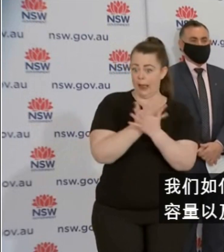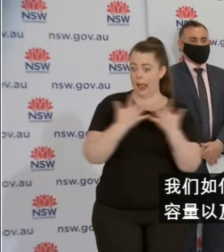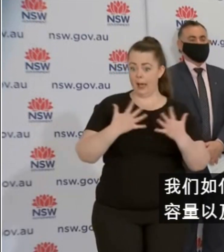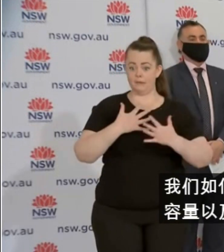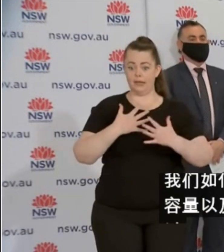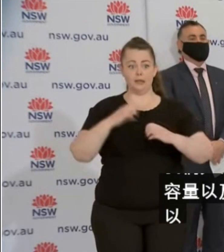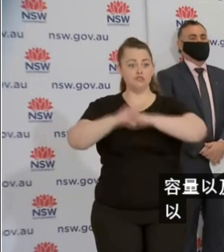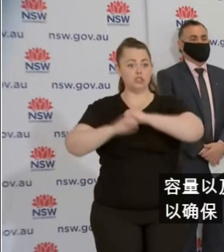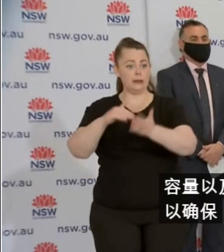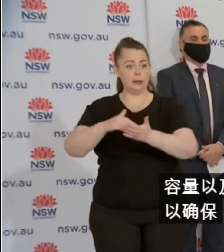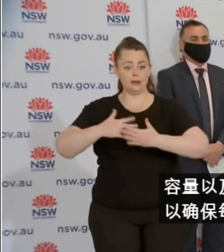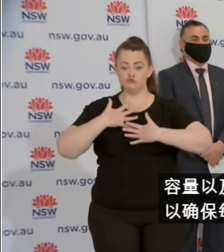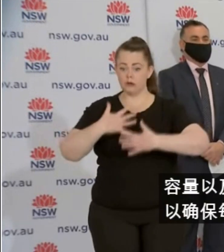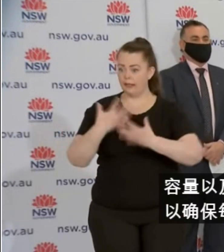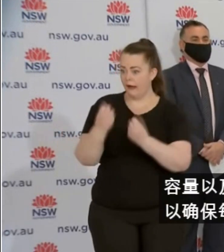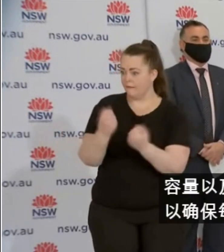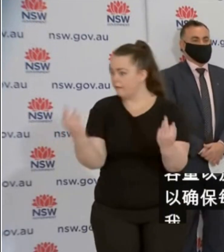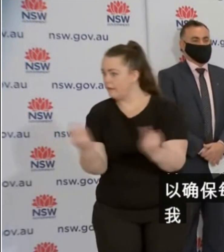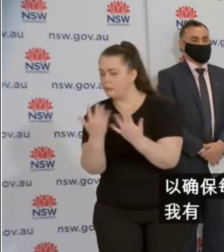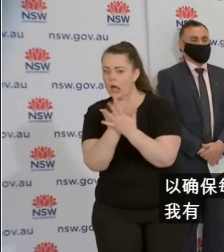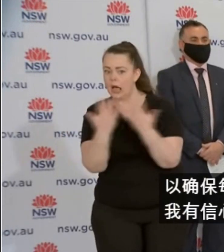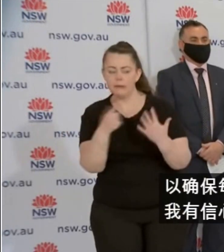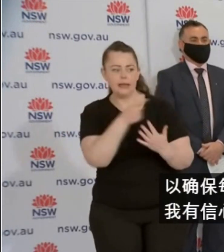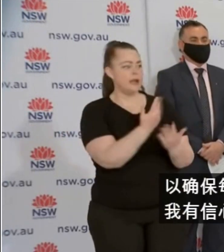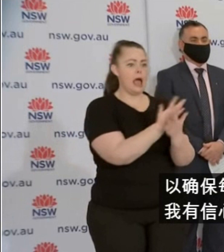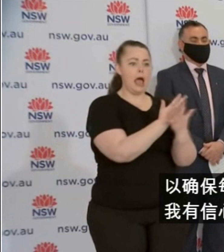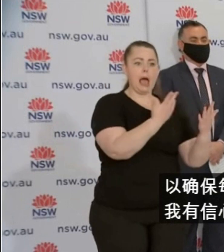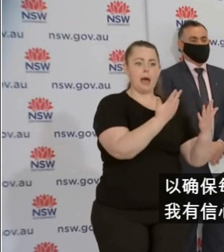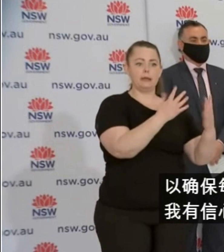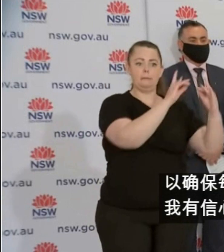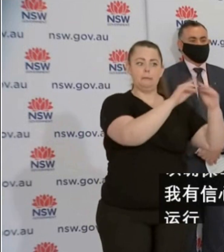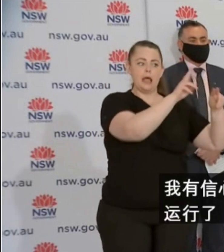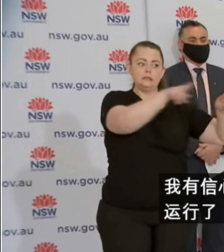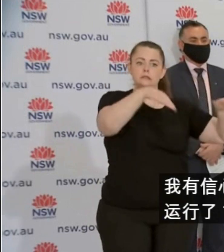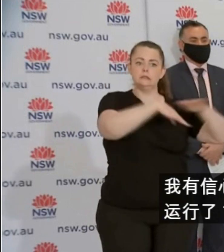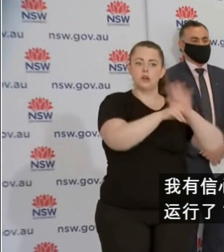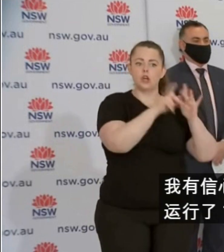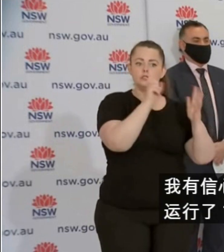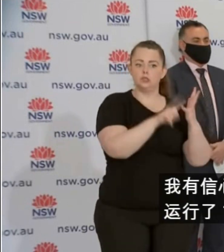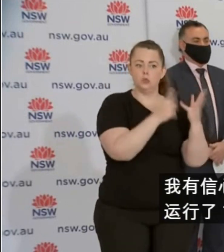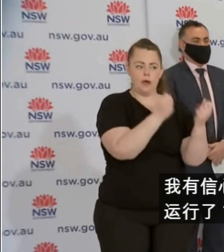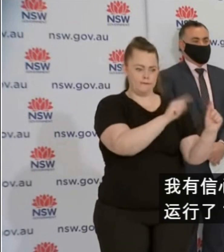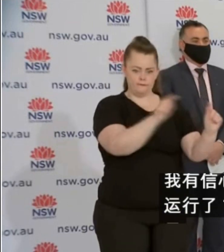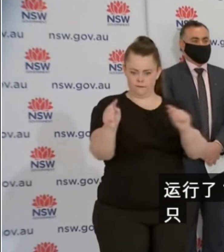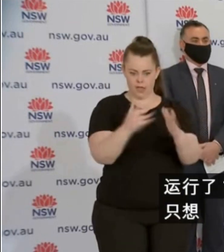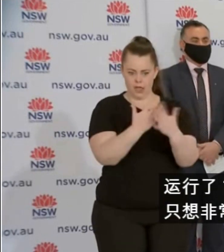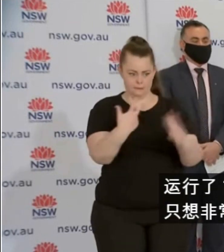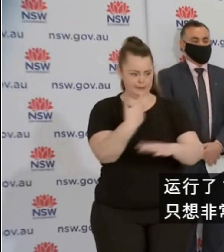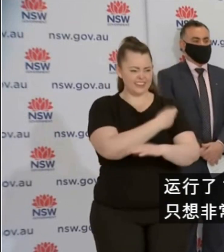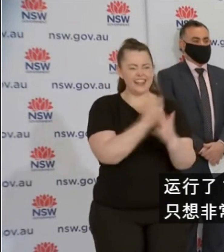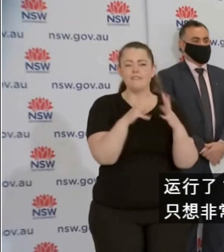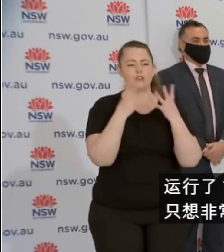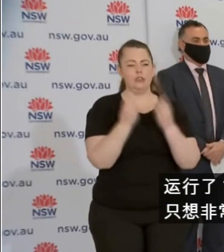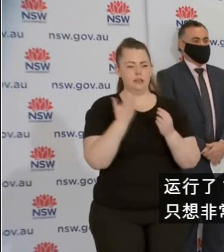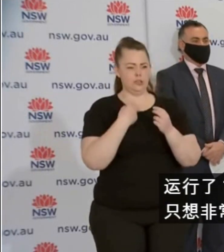the plans are in place to make sure everybody has the degree of confidence I have that our system's been working at it for 18 months. But I just want to make very